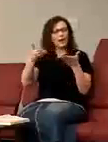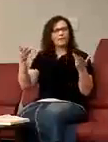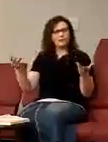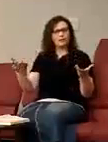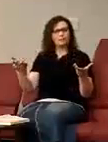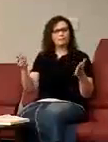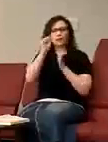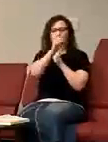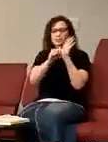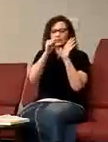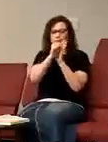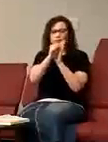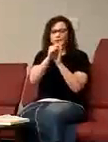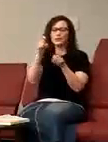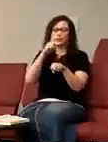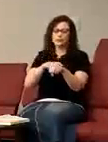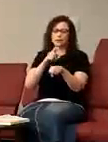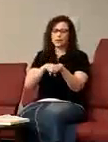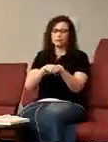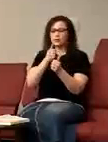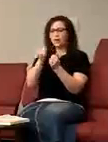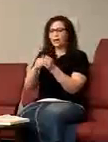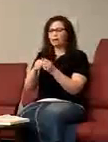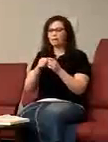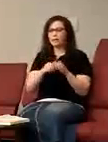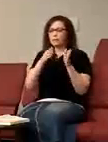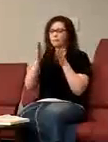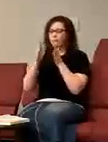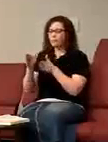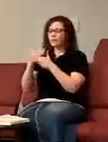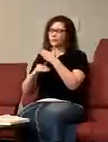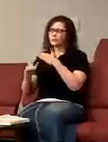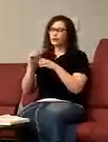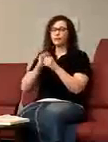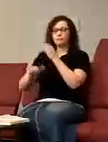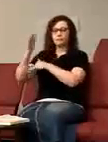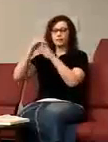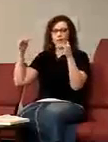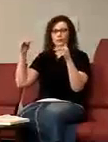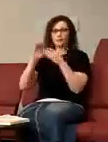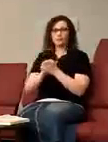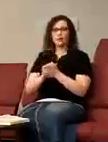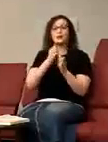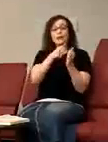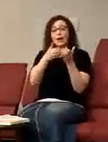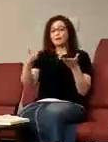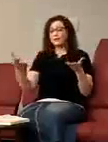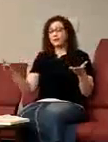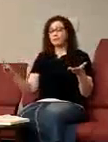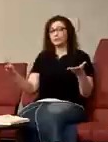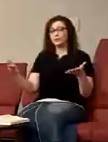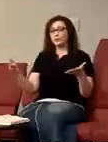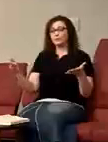is a season and a time to every purpose under heaven. So, to everything, which is